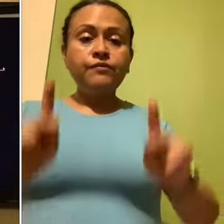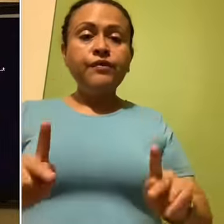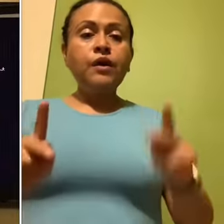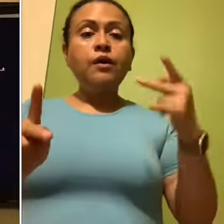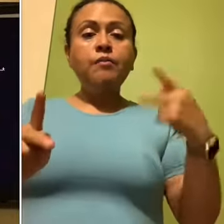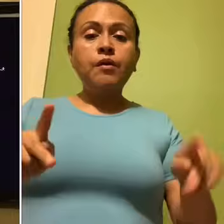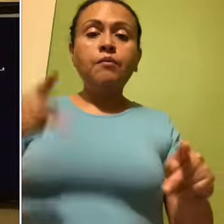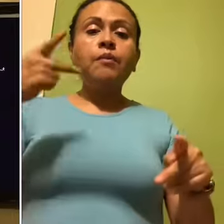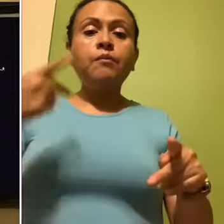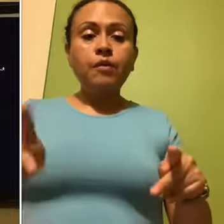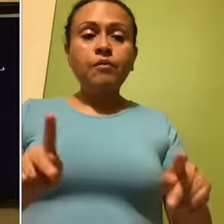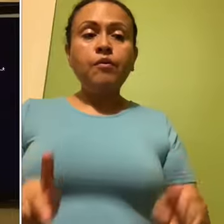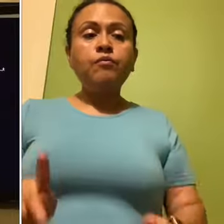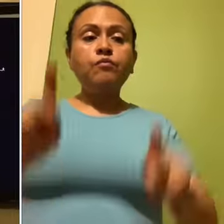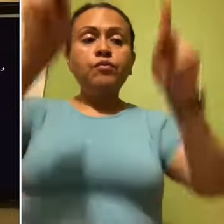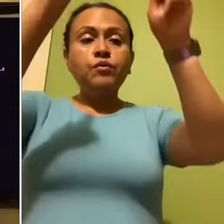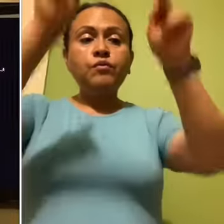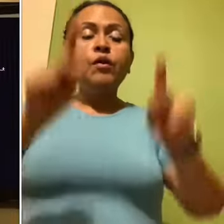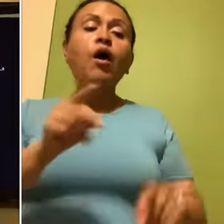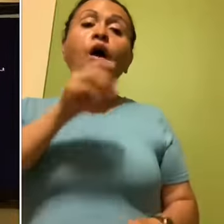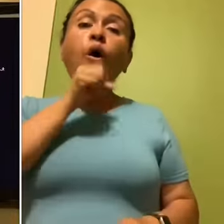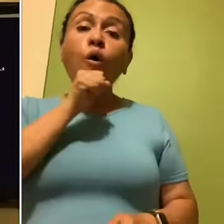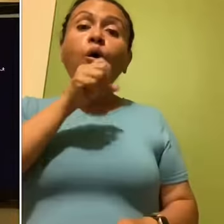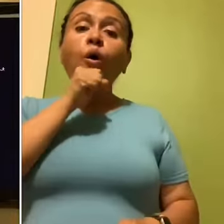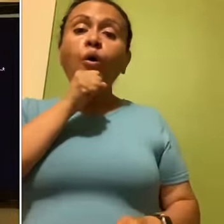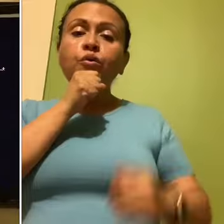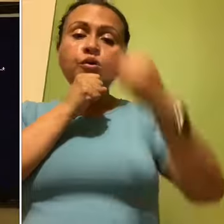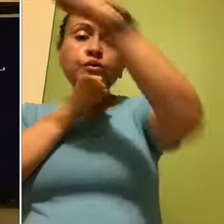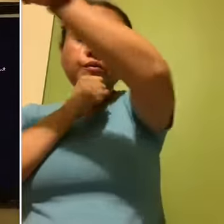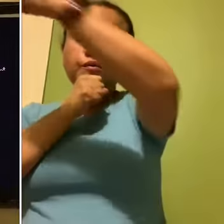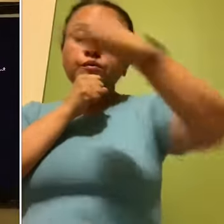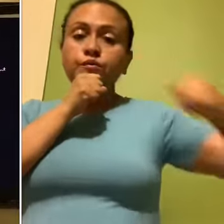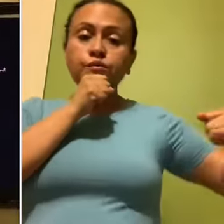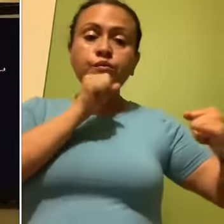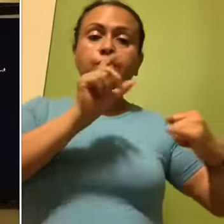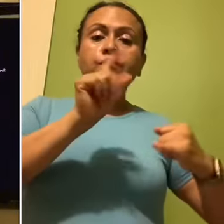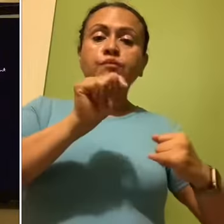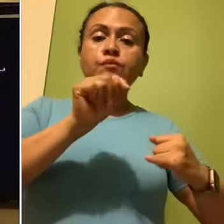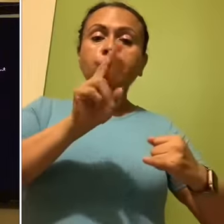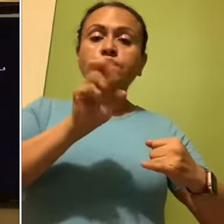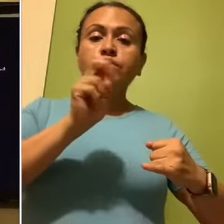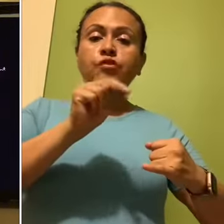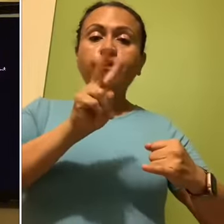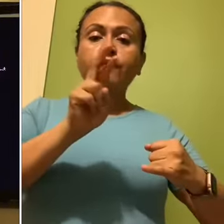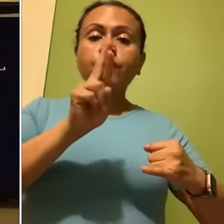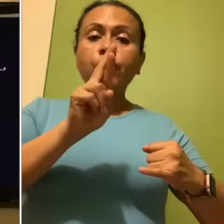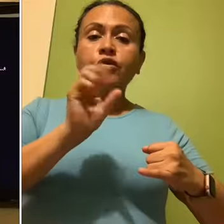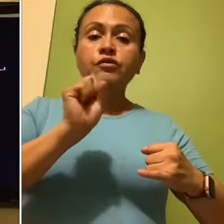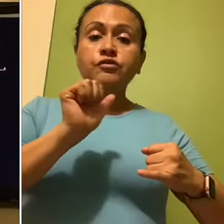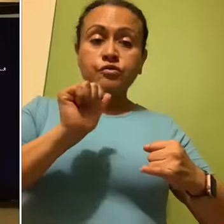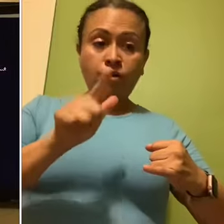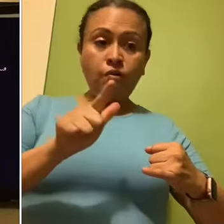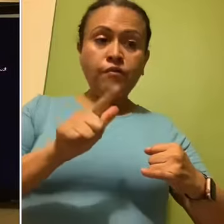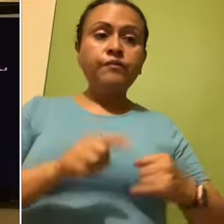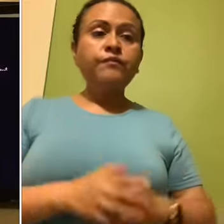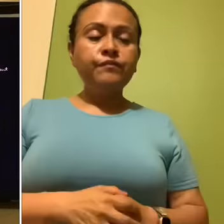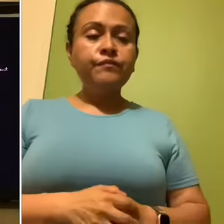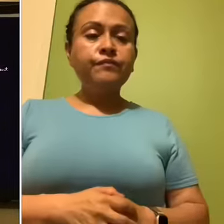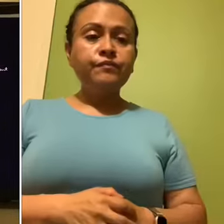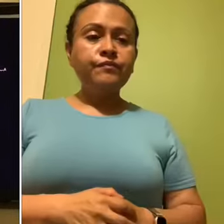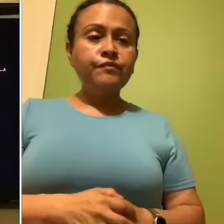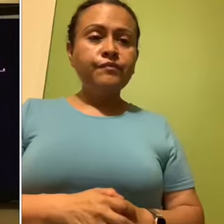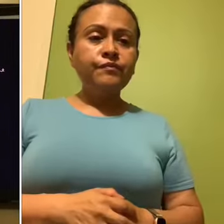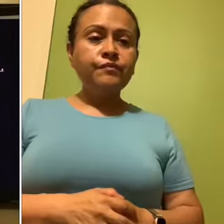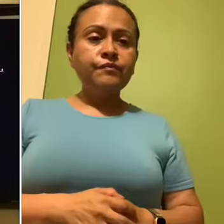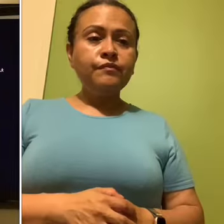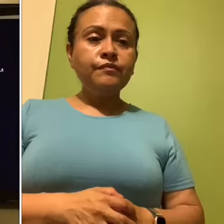is parallel to this line right over here. Once again, our orange line is a transversal of it,